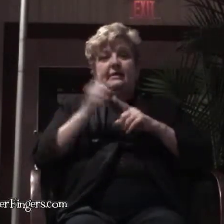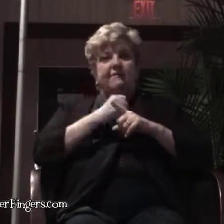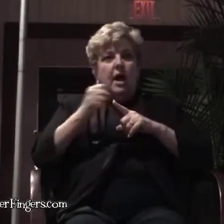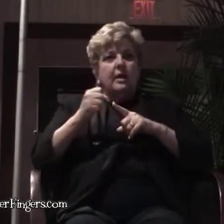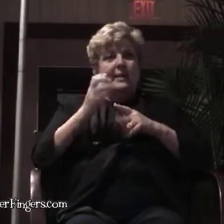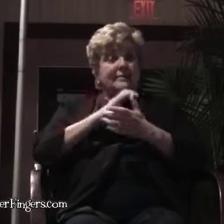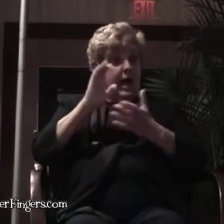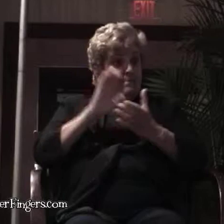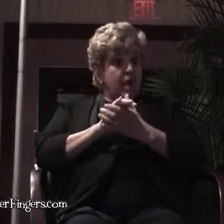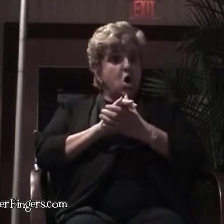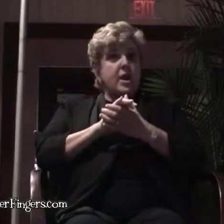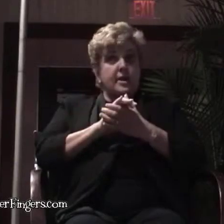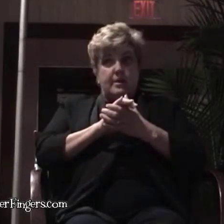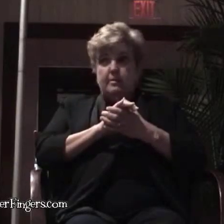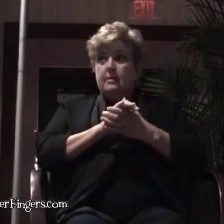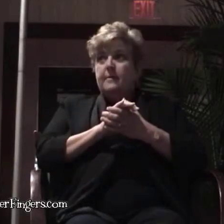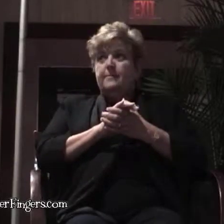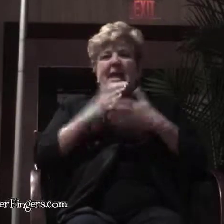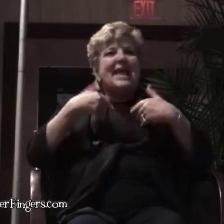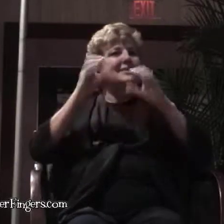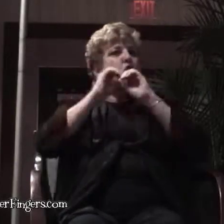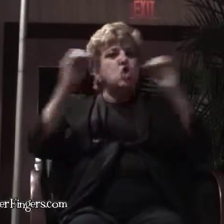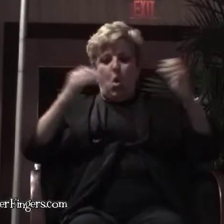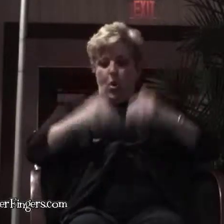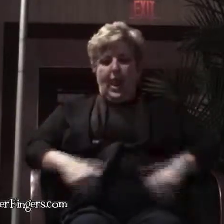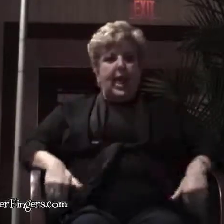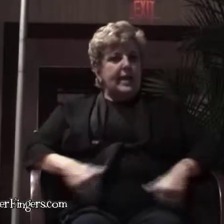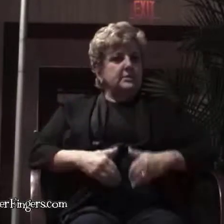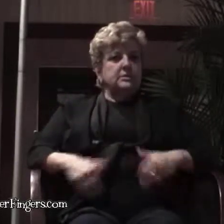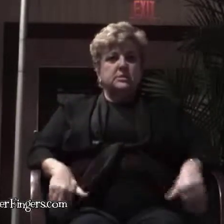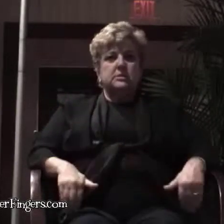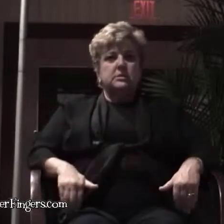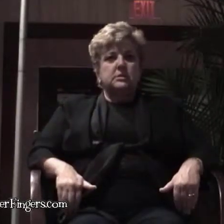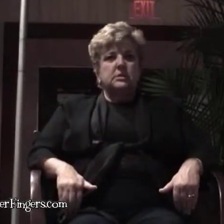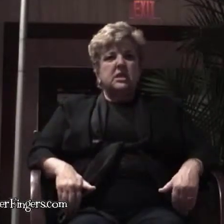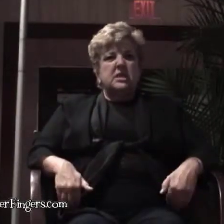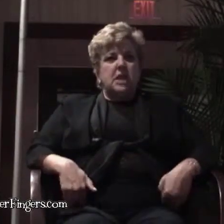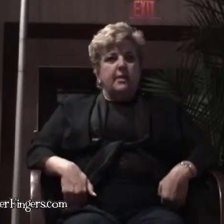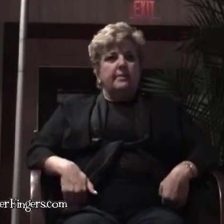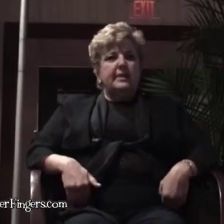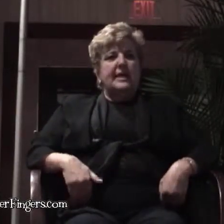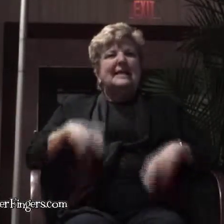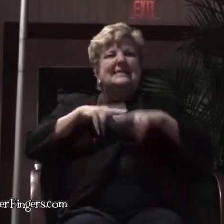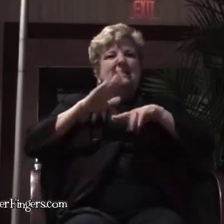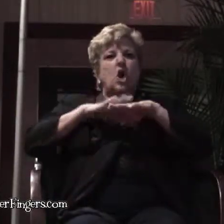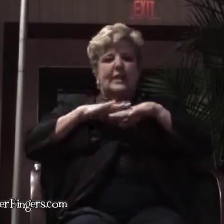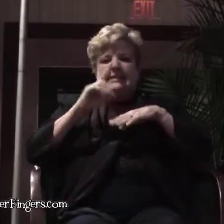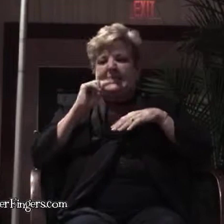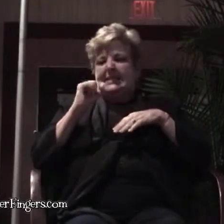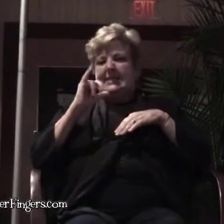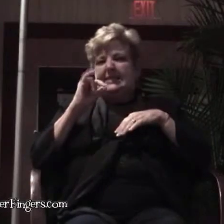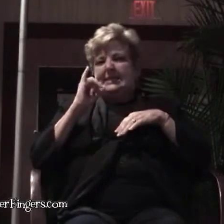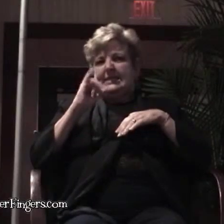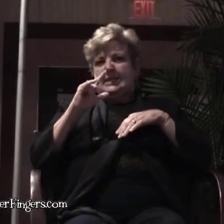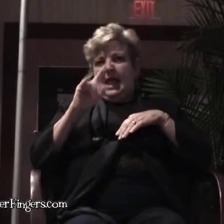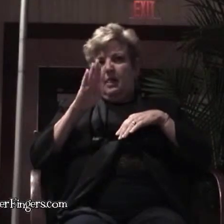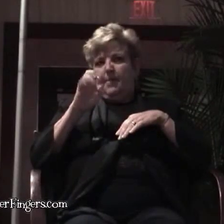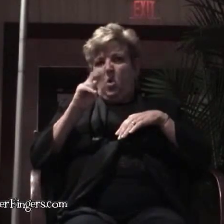since Vietnam. He has no legs, not stumps. He doesn't even have stumps, he sits on a scalpel. He has no eyes in his head. He's not